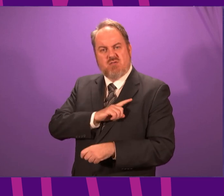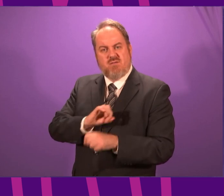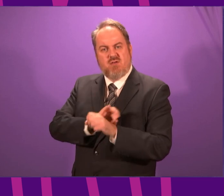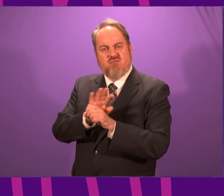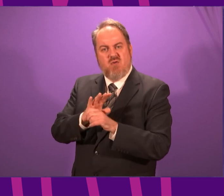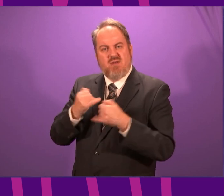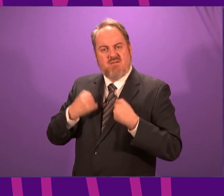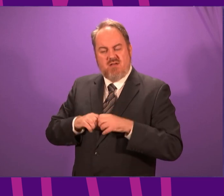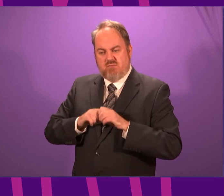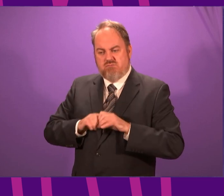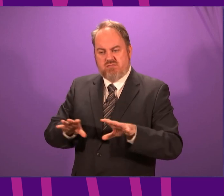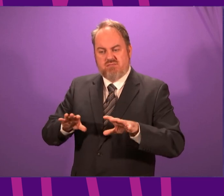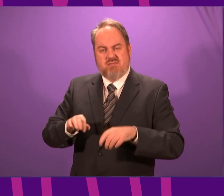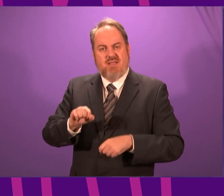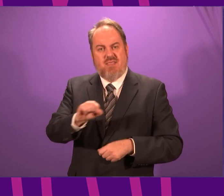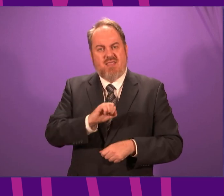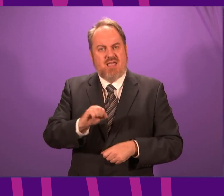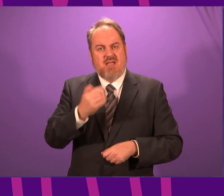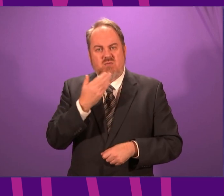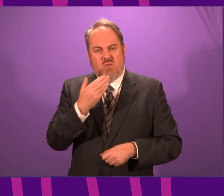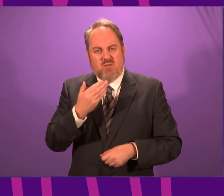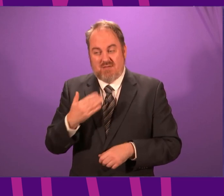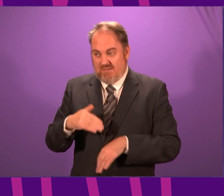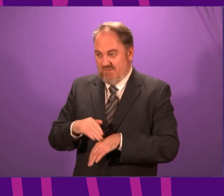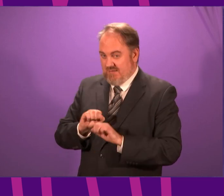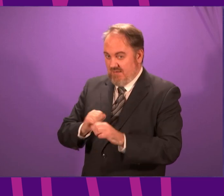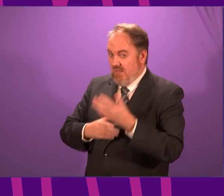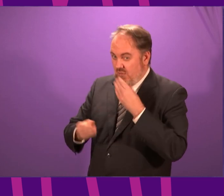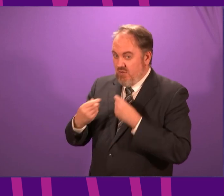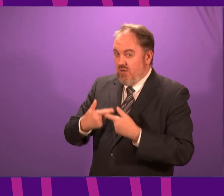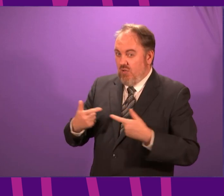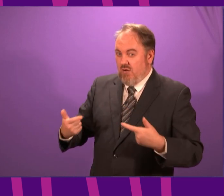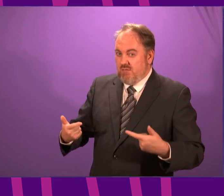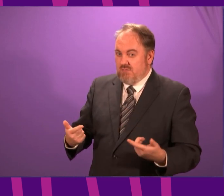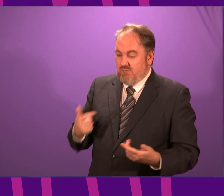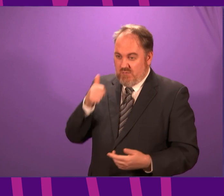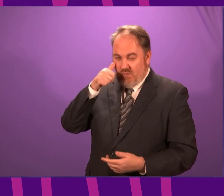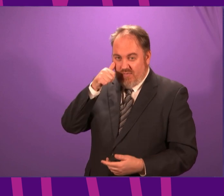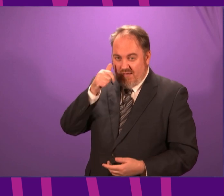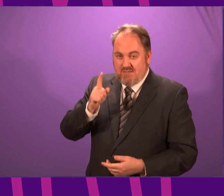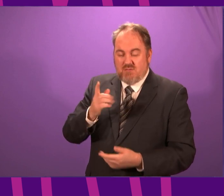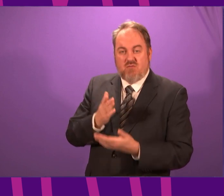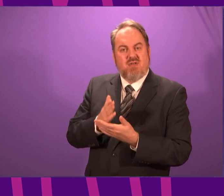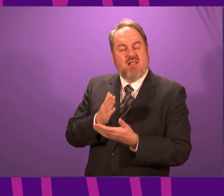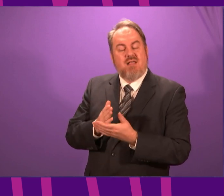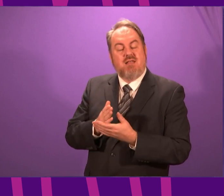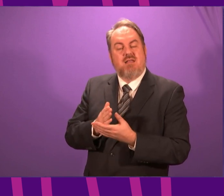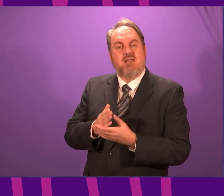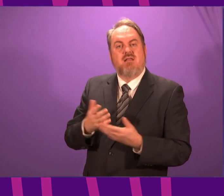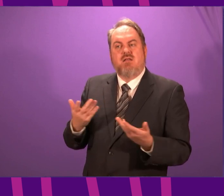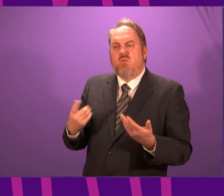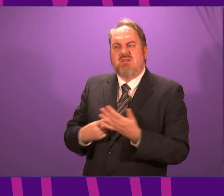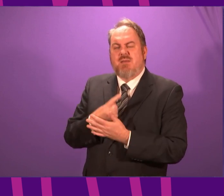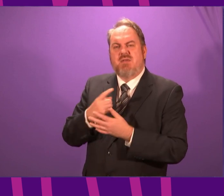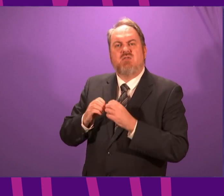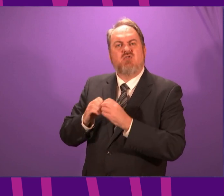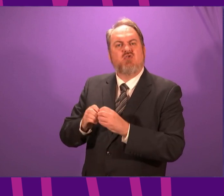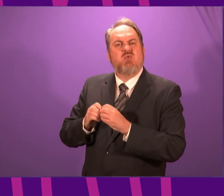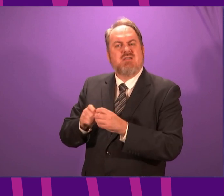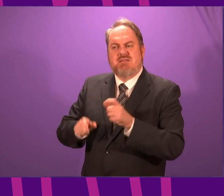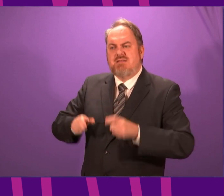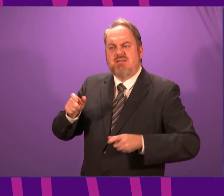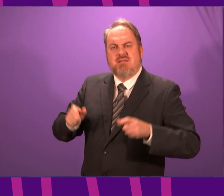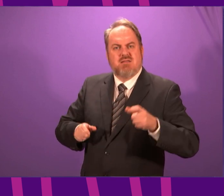classrooms. How's that affecting their learning? And in terms of students, will they now be tested before returning to the halls after Christmas? That's